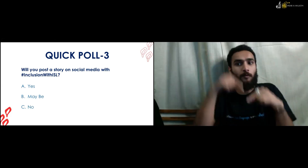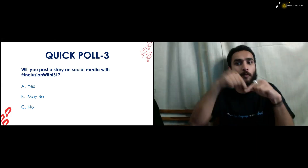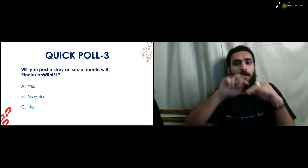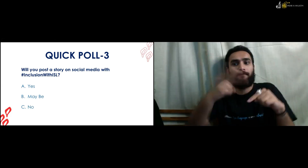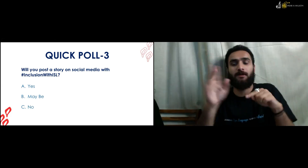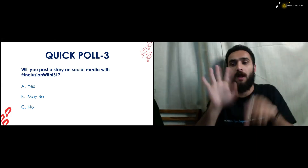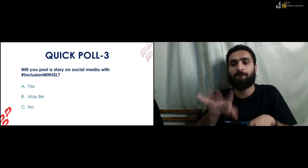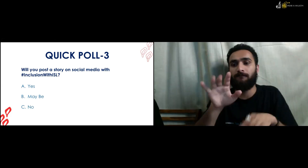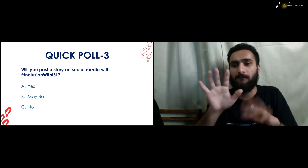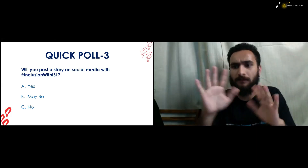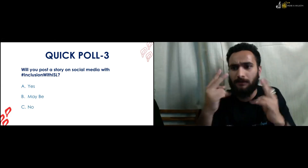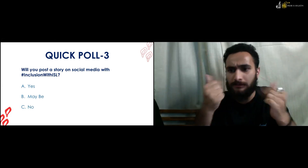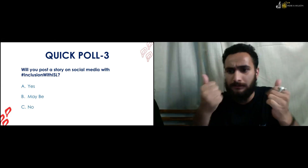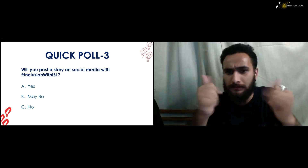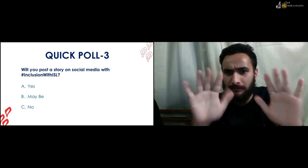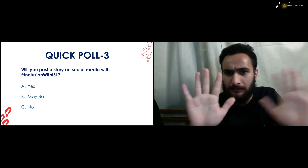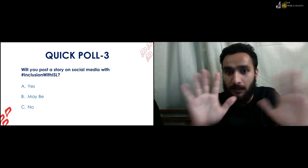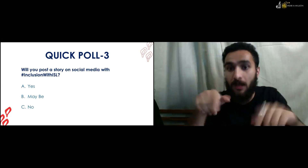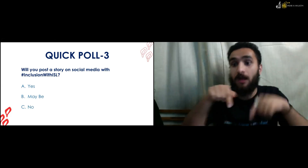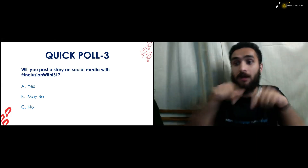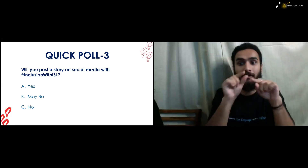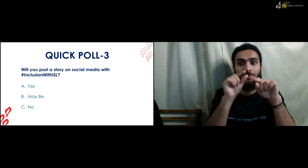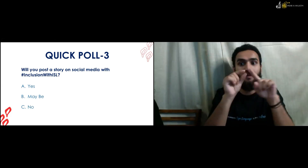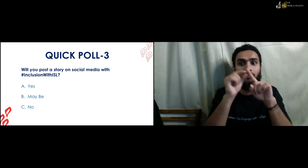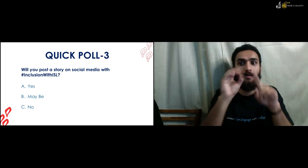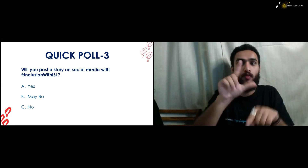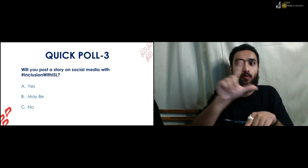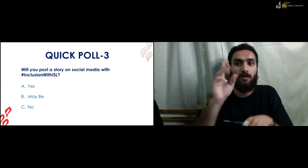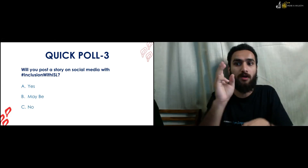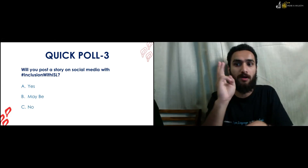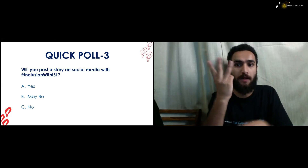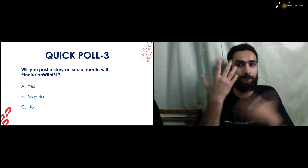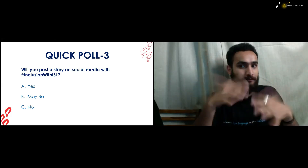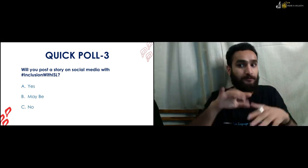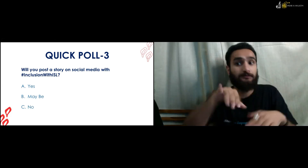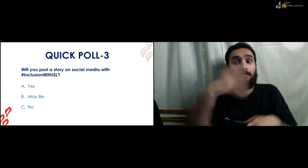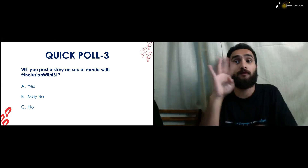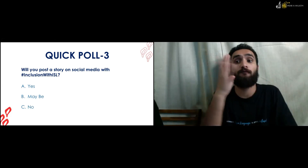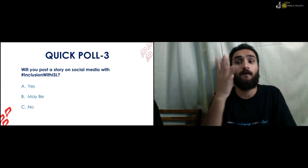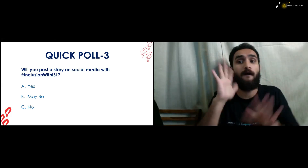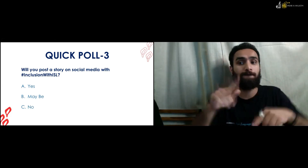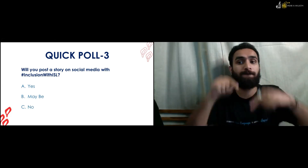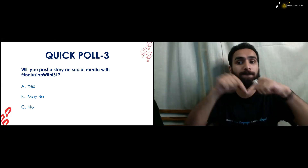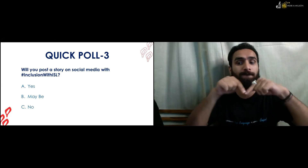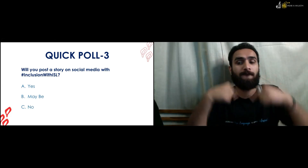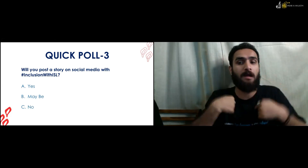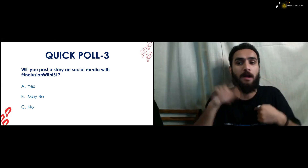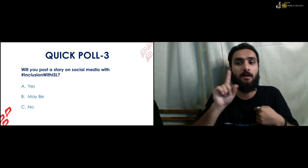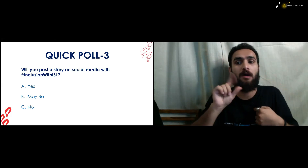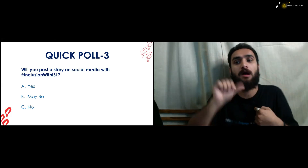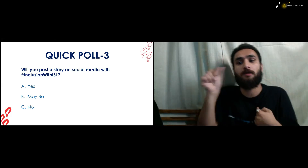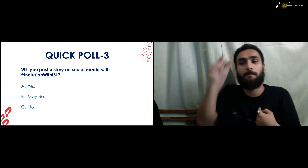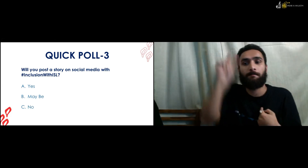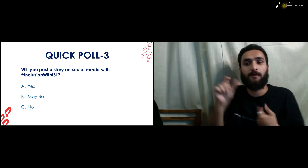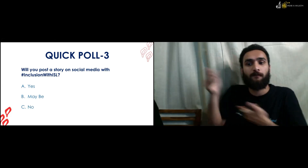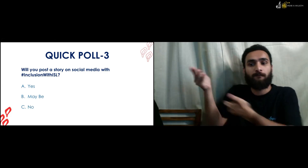with ISL. So we have a next poll as well. Let's go on. Fourth poll. So we're done with the third one. Now